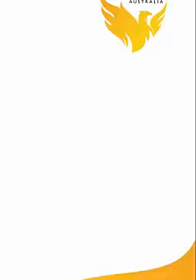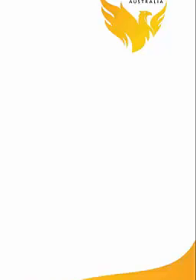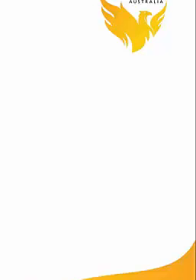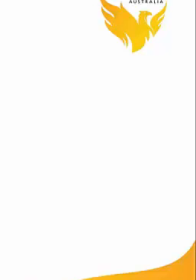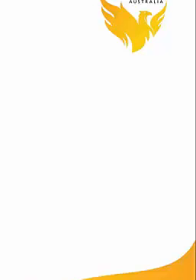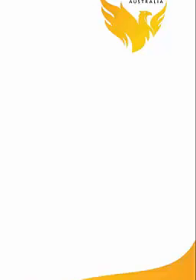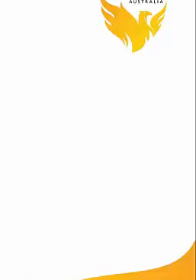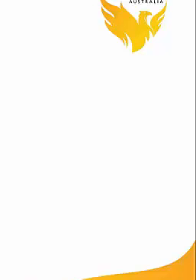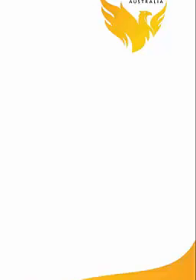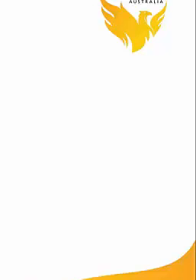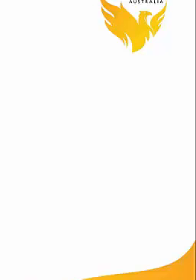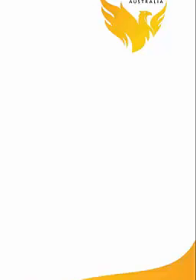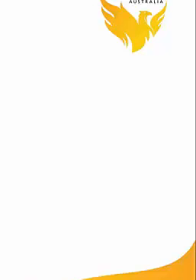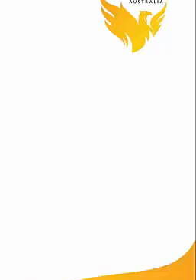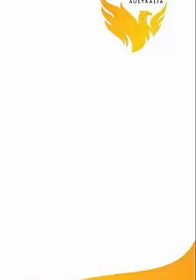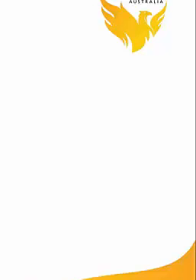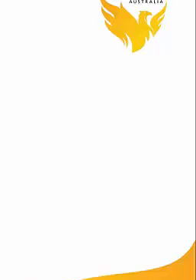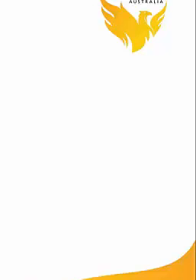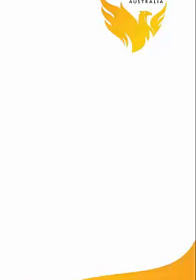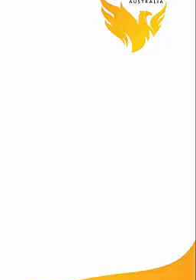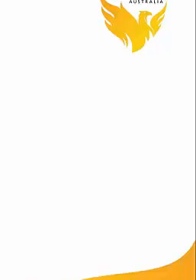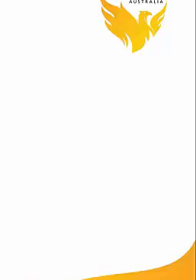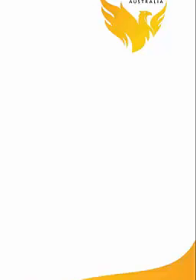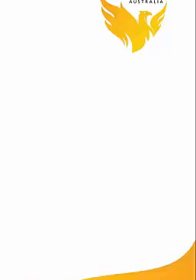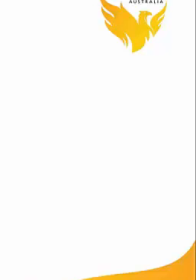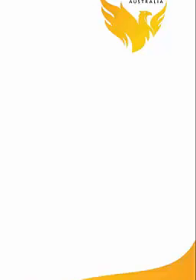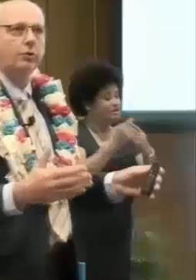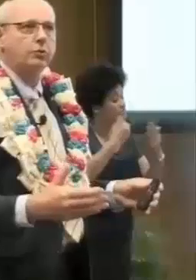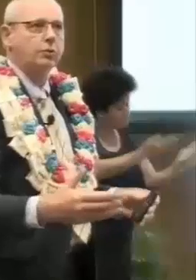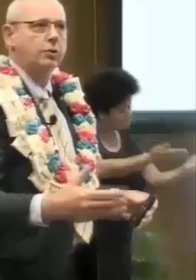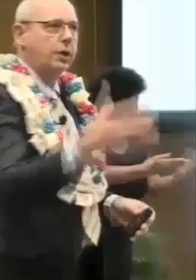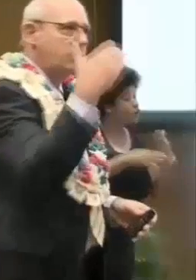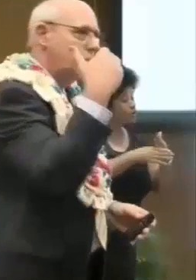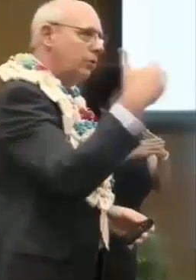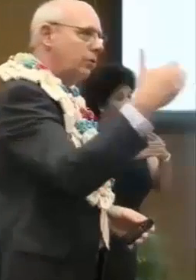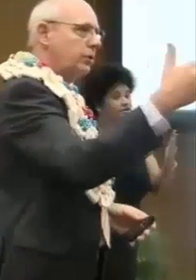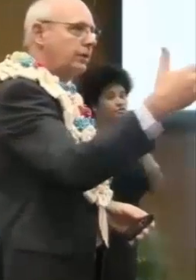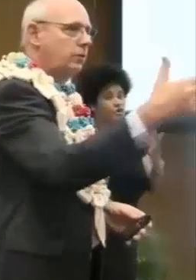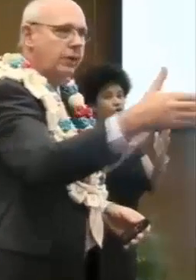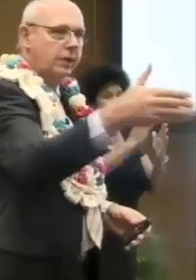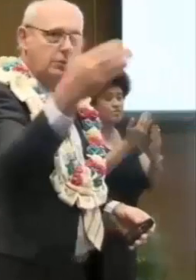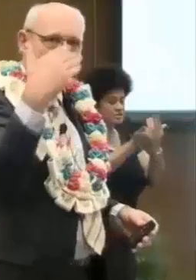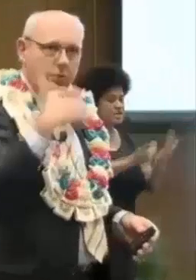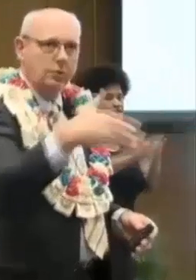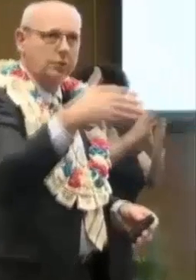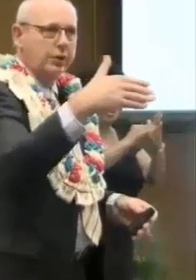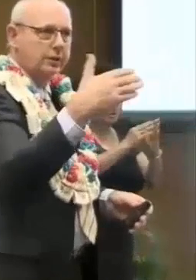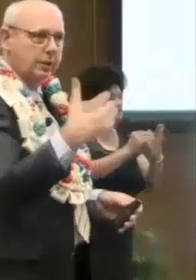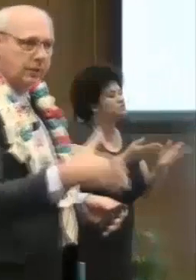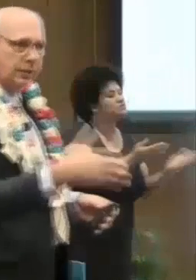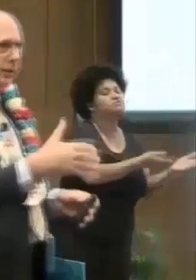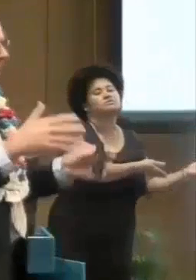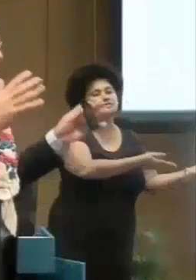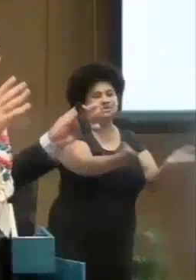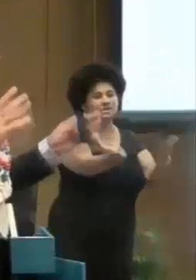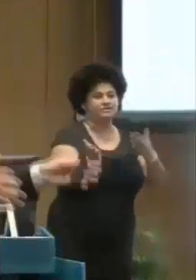And the study modules, of course, in week 1, week 2, week 3, you will work through your study modules. You'll do your selected readings. You'll do this quiz